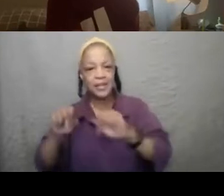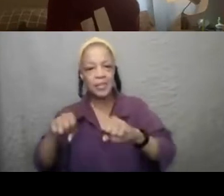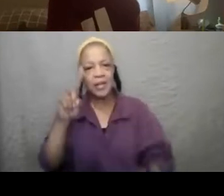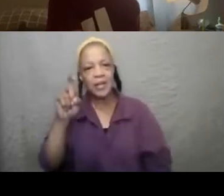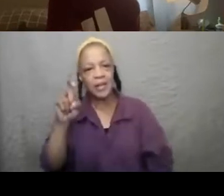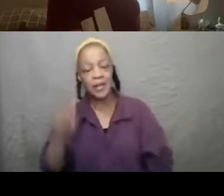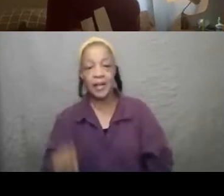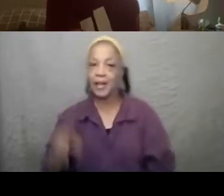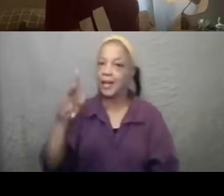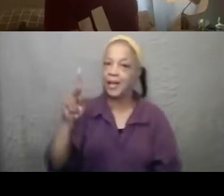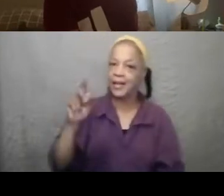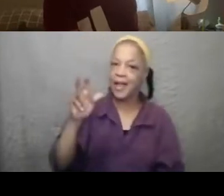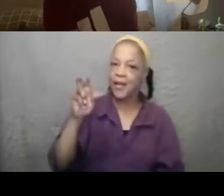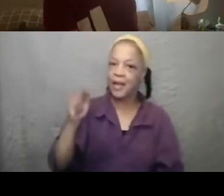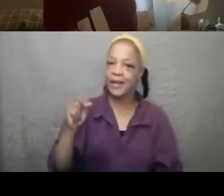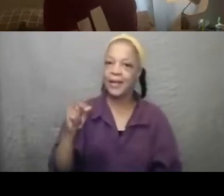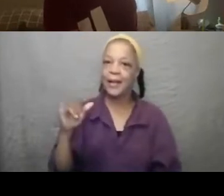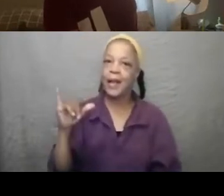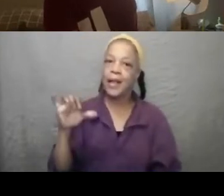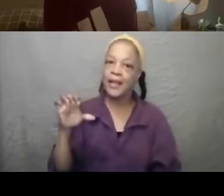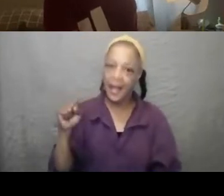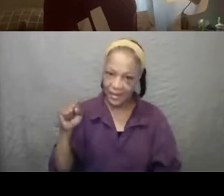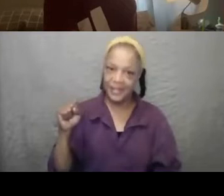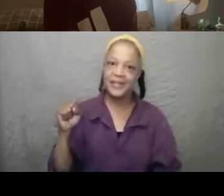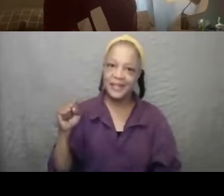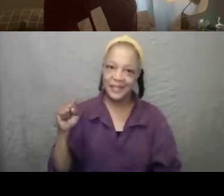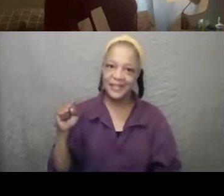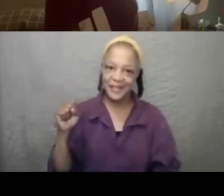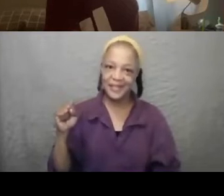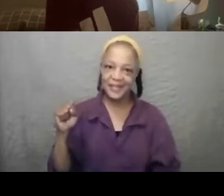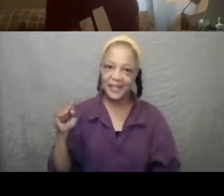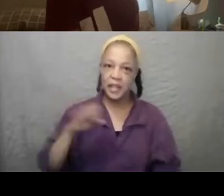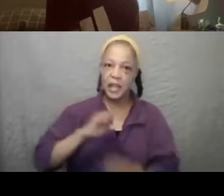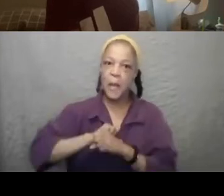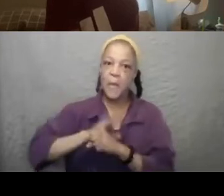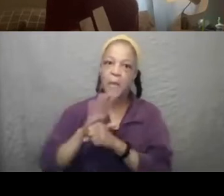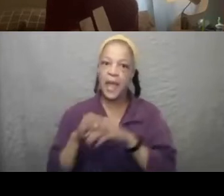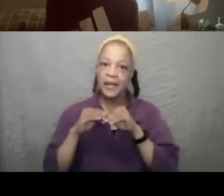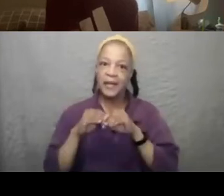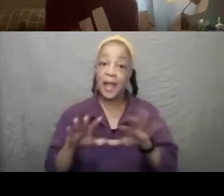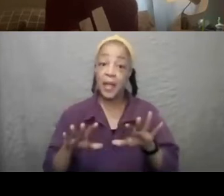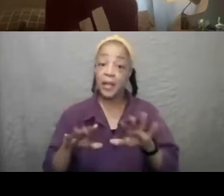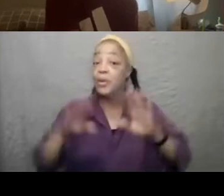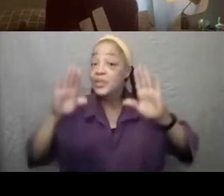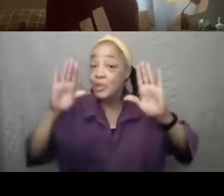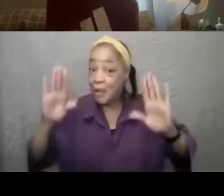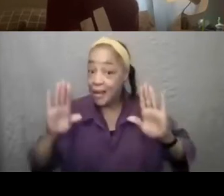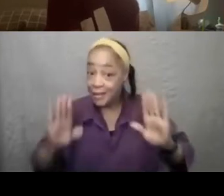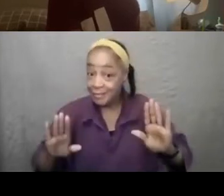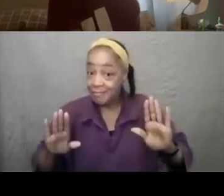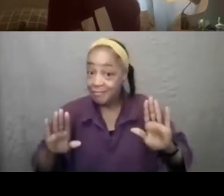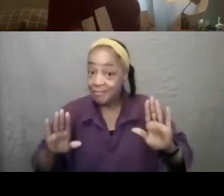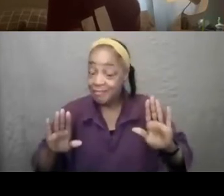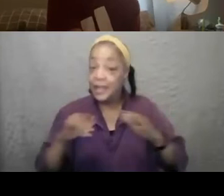Yes, you know, the pandemic was really great because it showed everyone